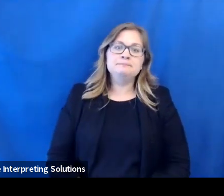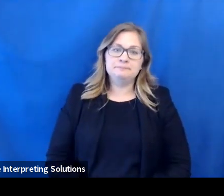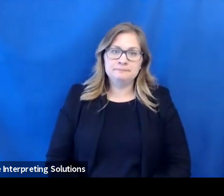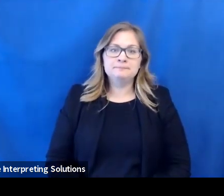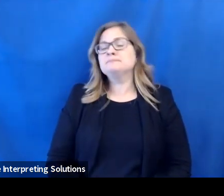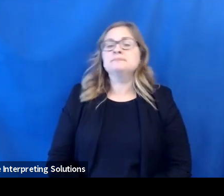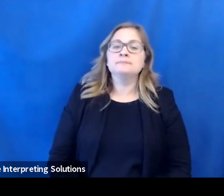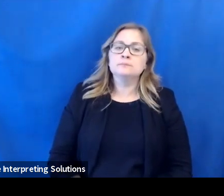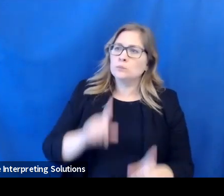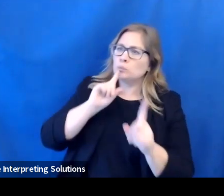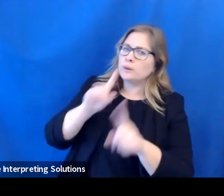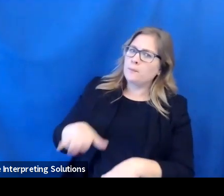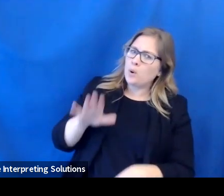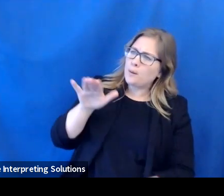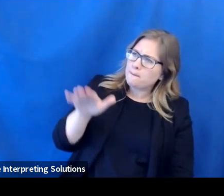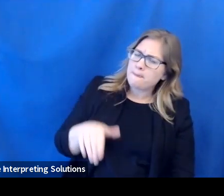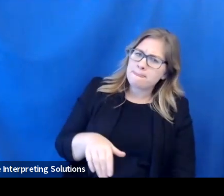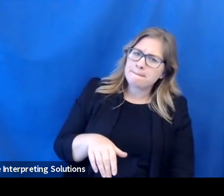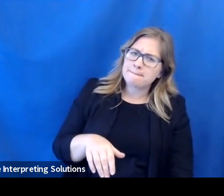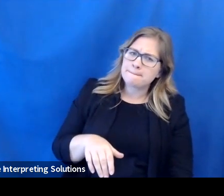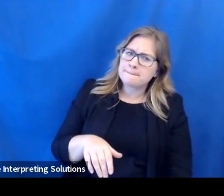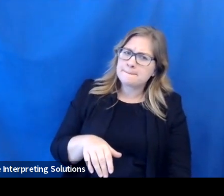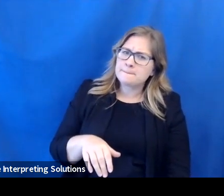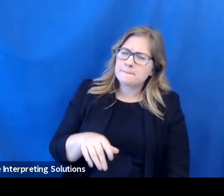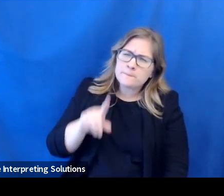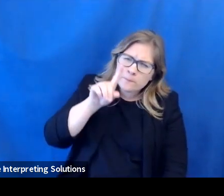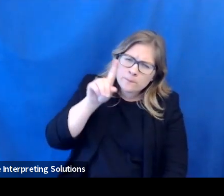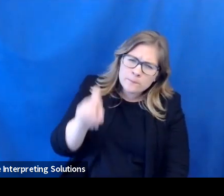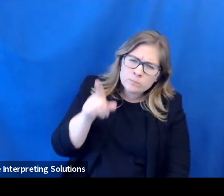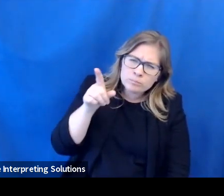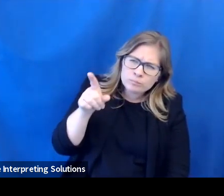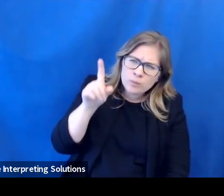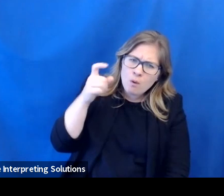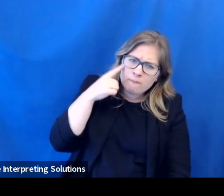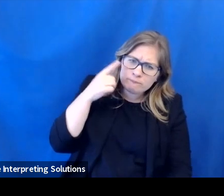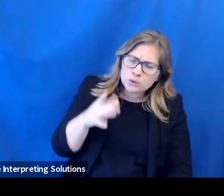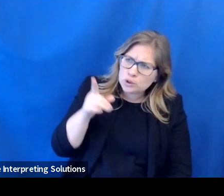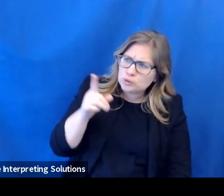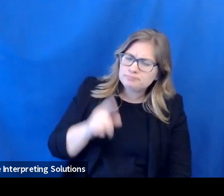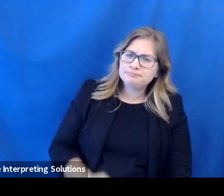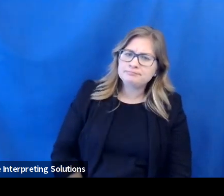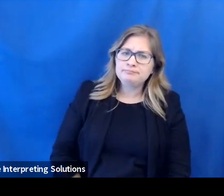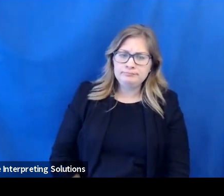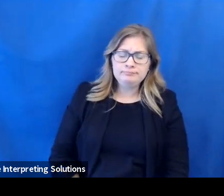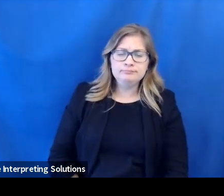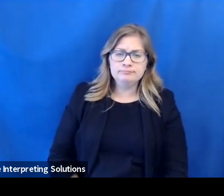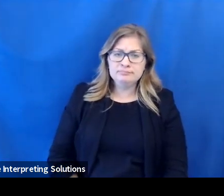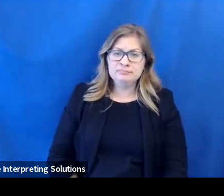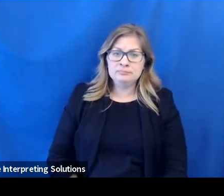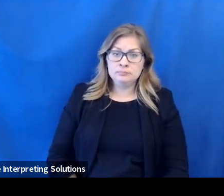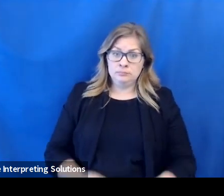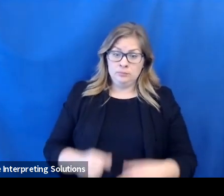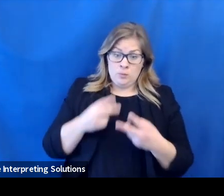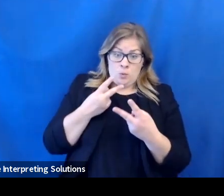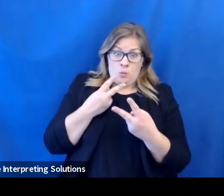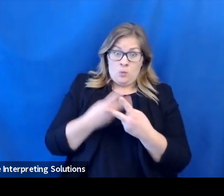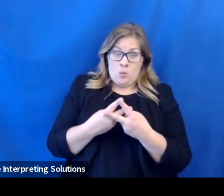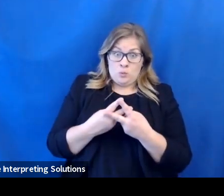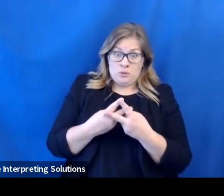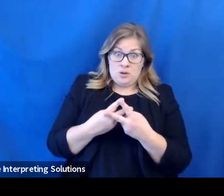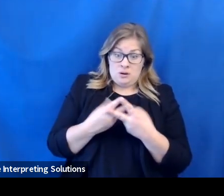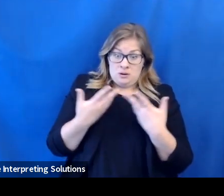home. When you do venture out, do you plan to wear a mask out in public, as the House Speaker did today when she was working on legislation on the